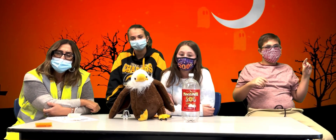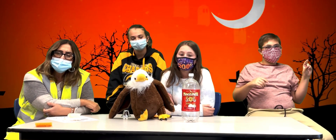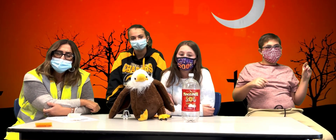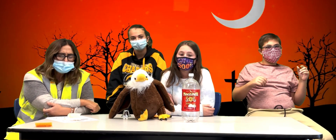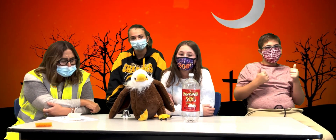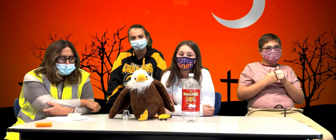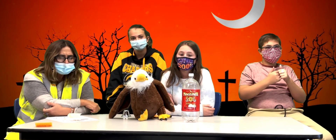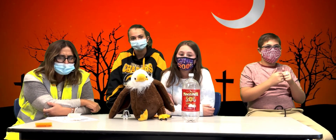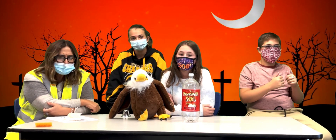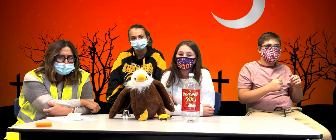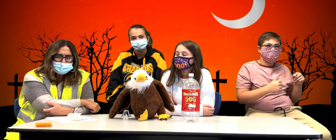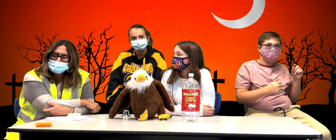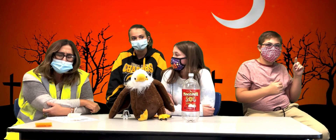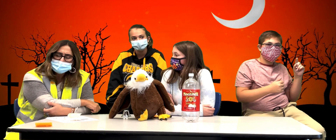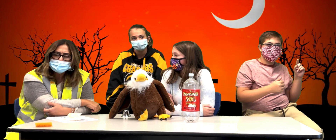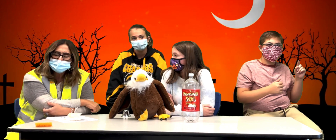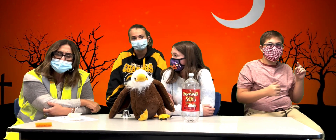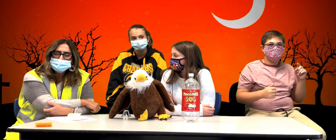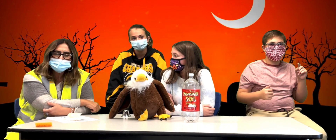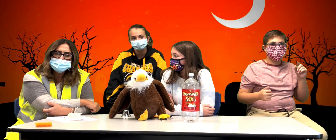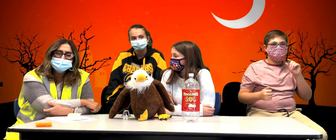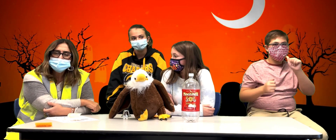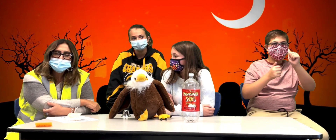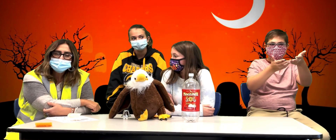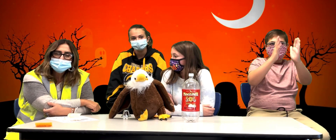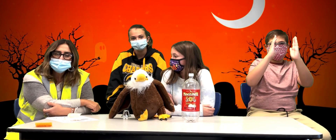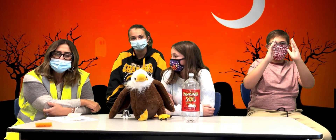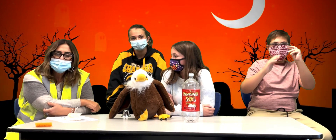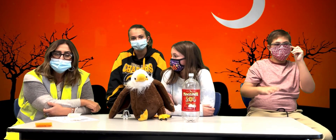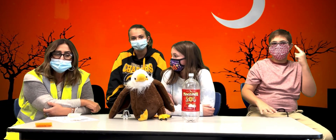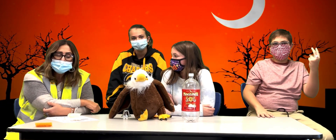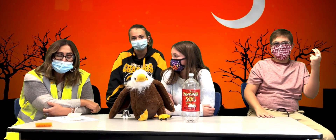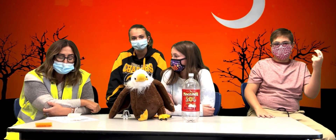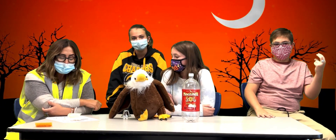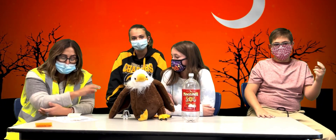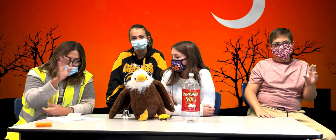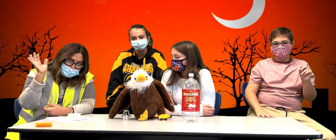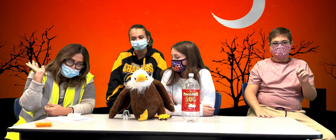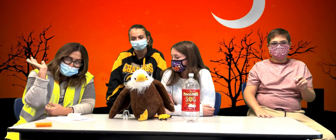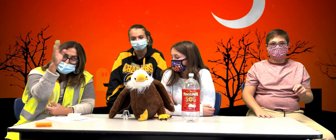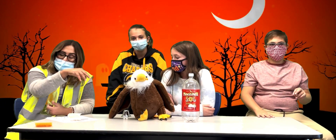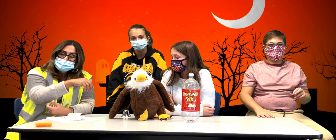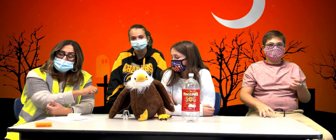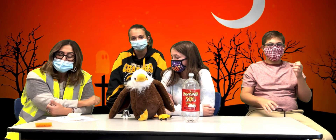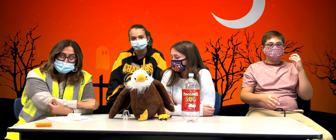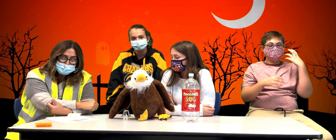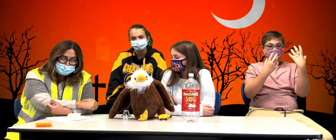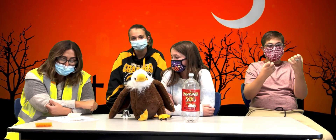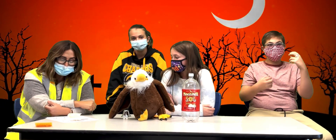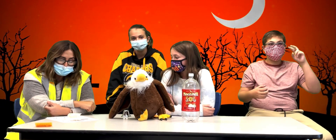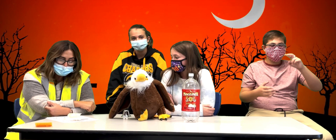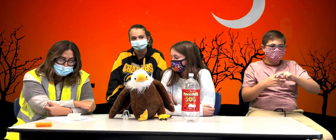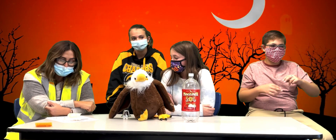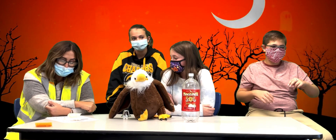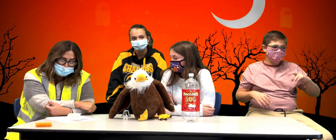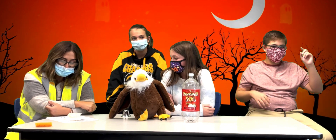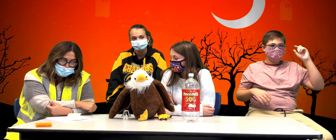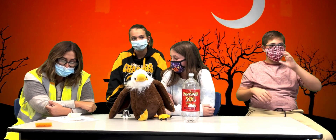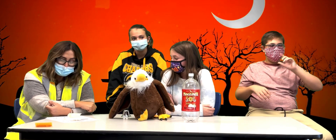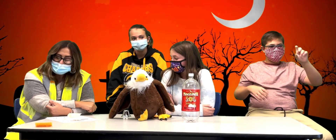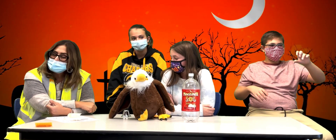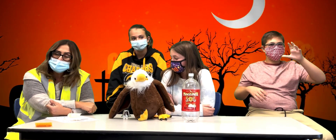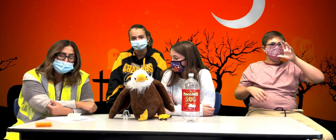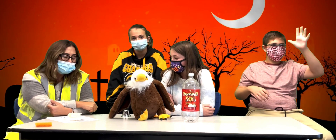show, technically, you should not be watching. So, you watch that show, that's up to your